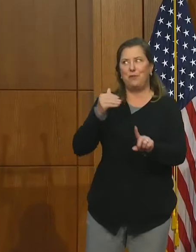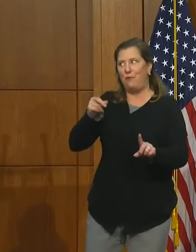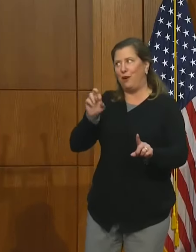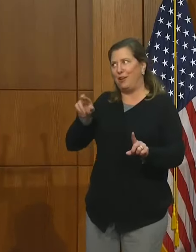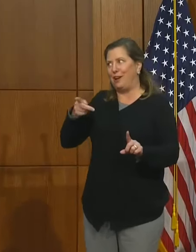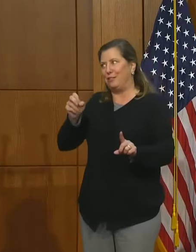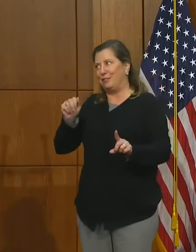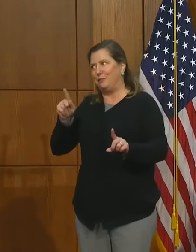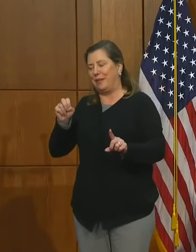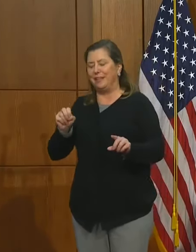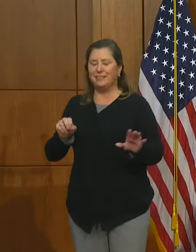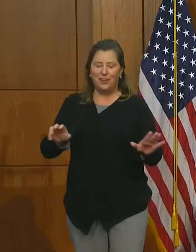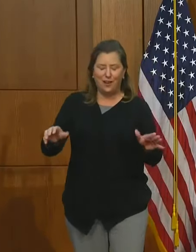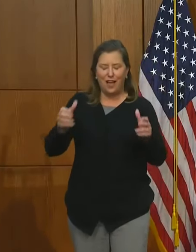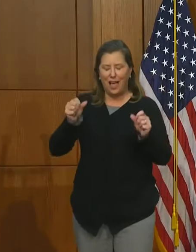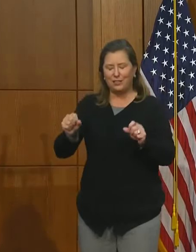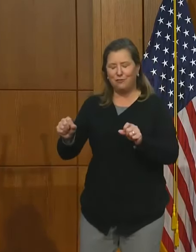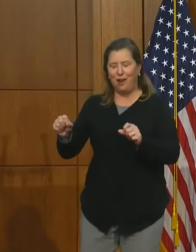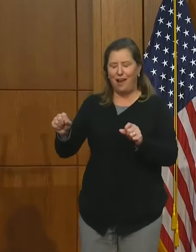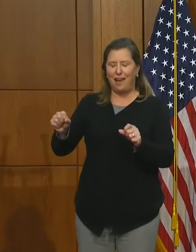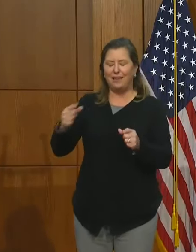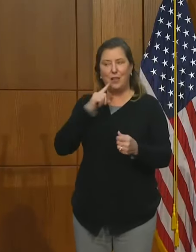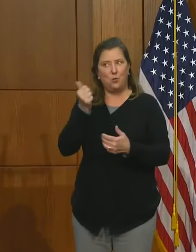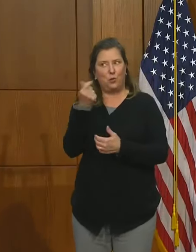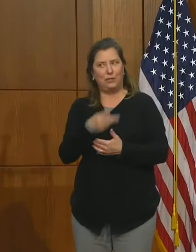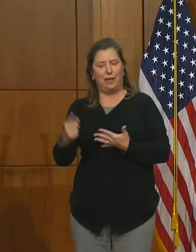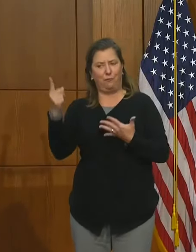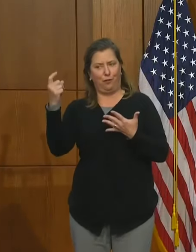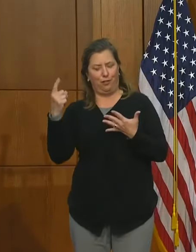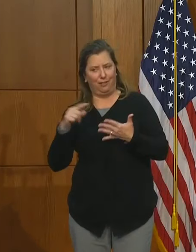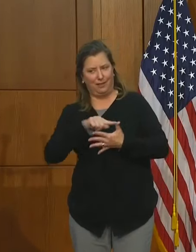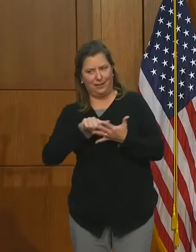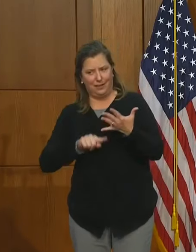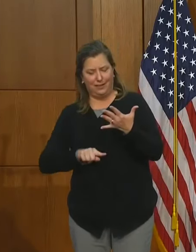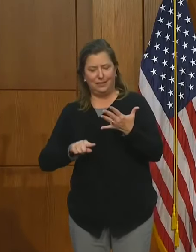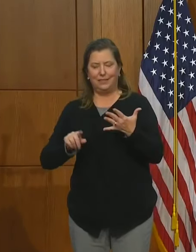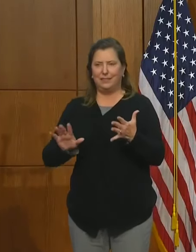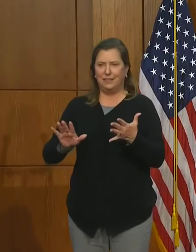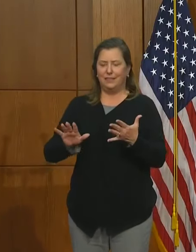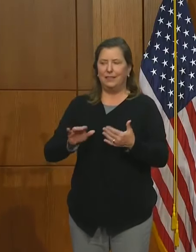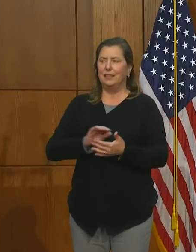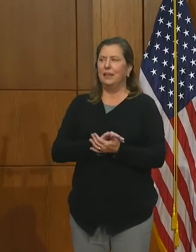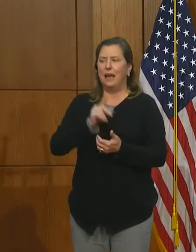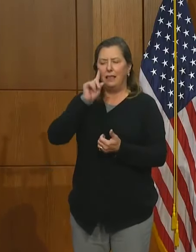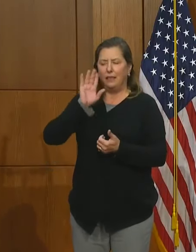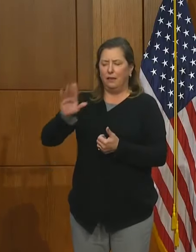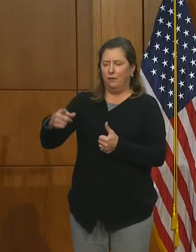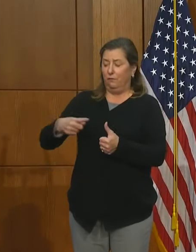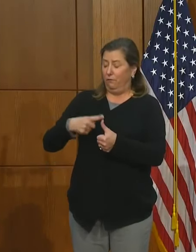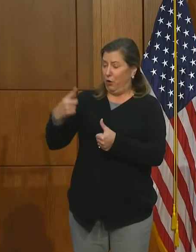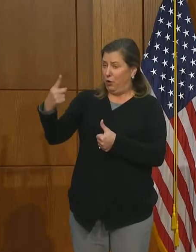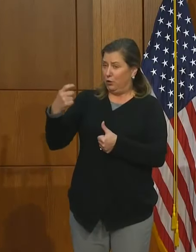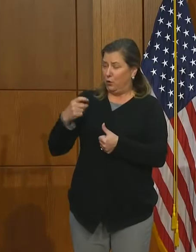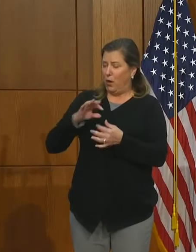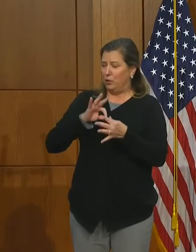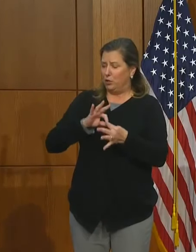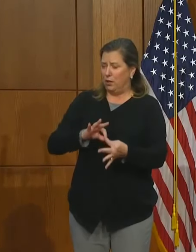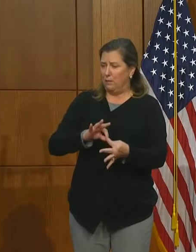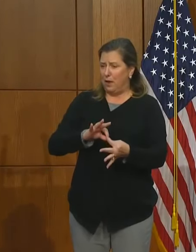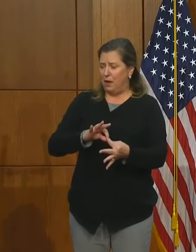try to repeat those questions back because there were several. I believe the first one was